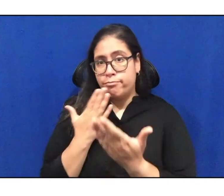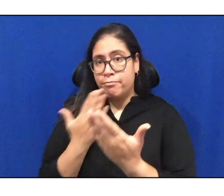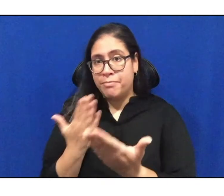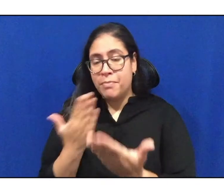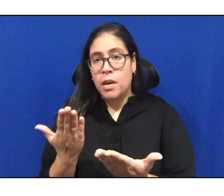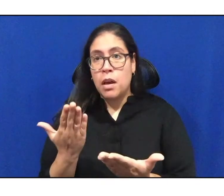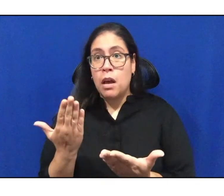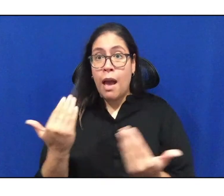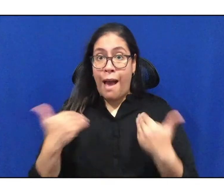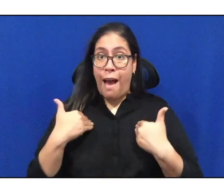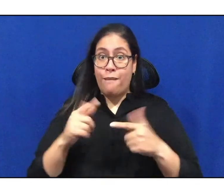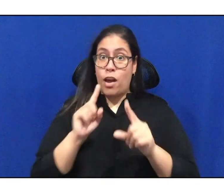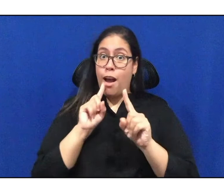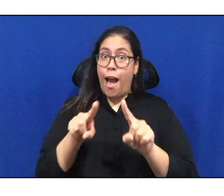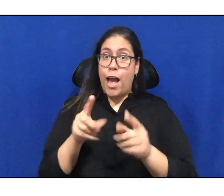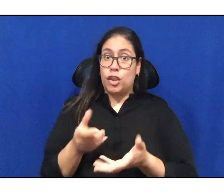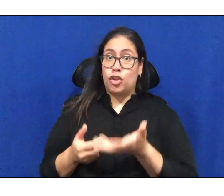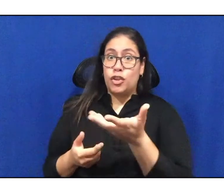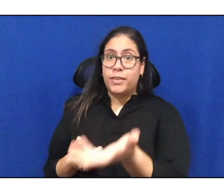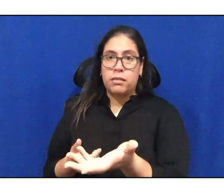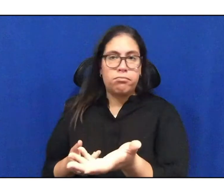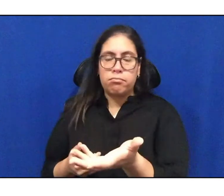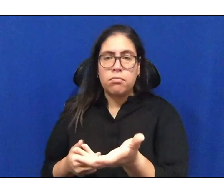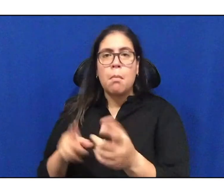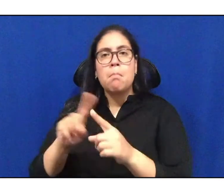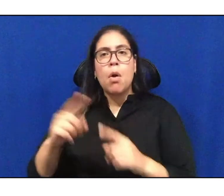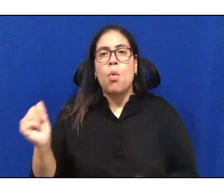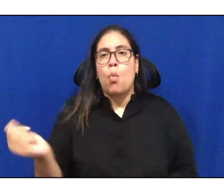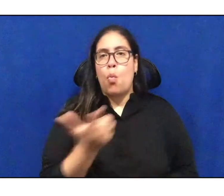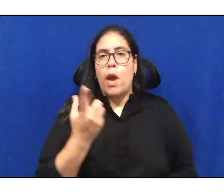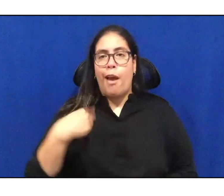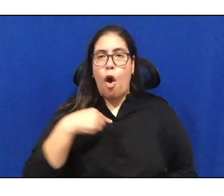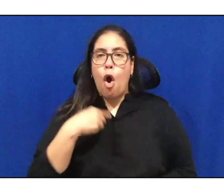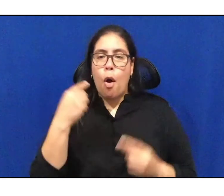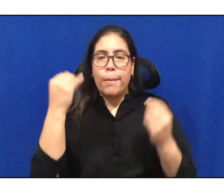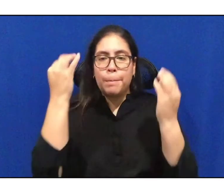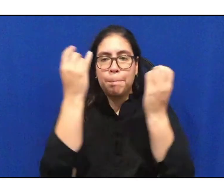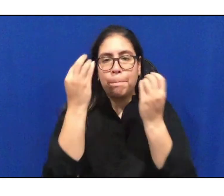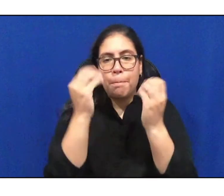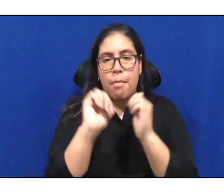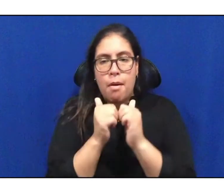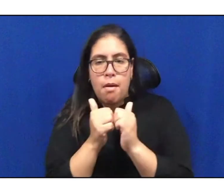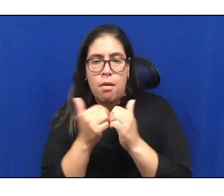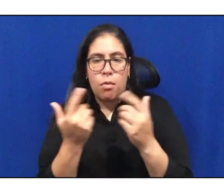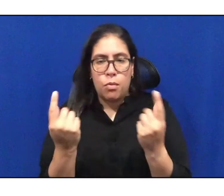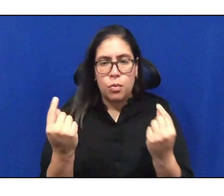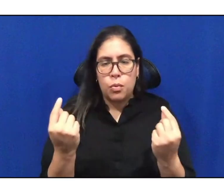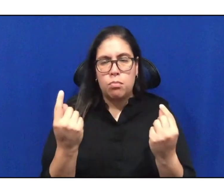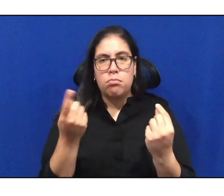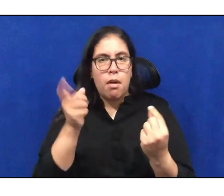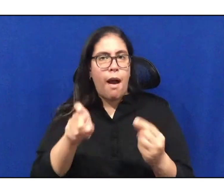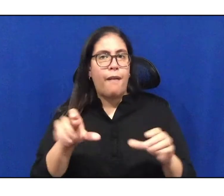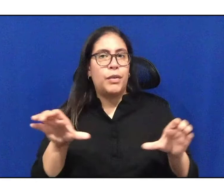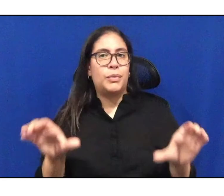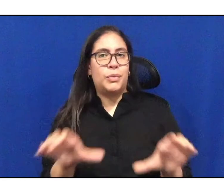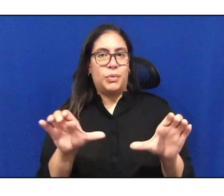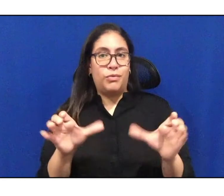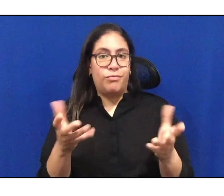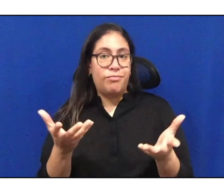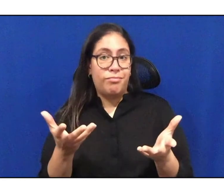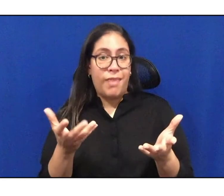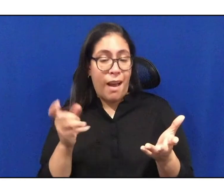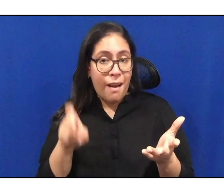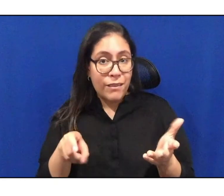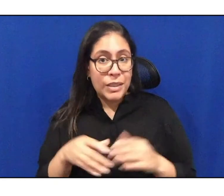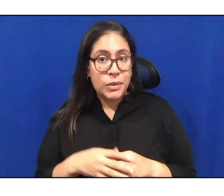I think we are all grappling with that, and we have to do. We have to. I think we